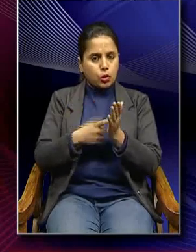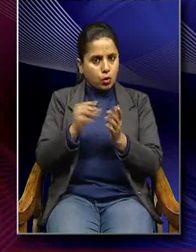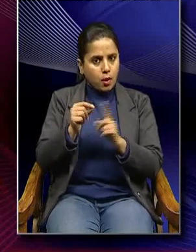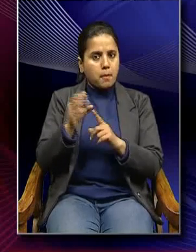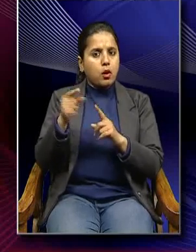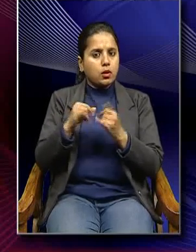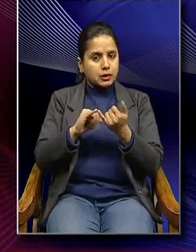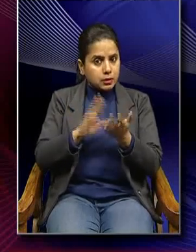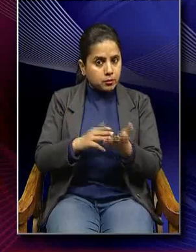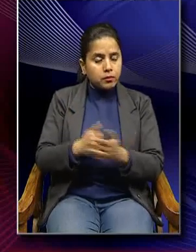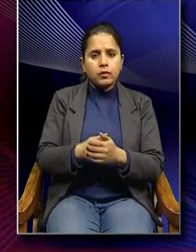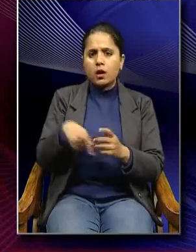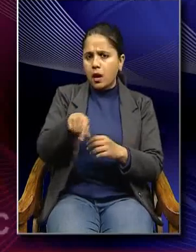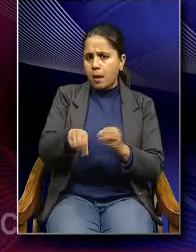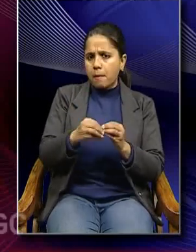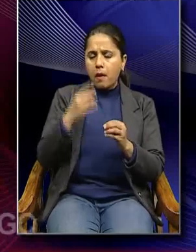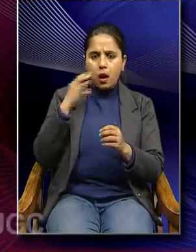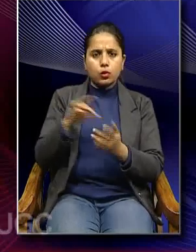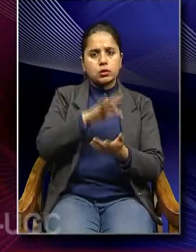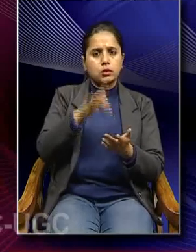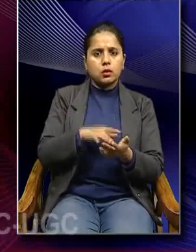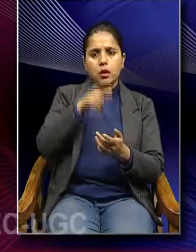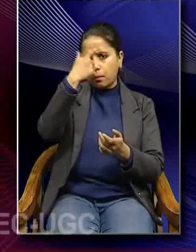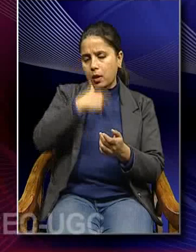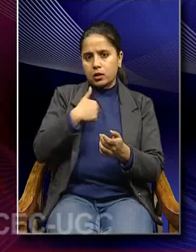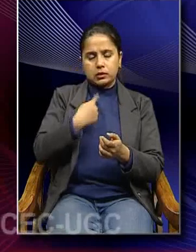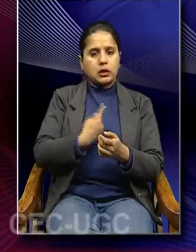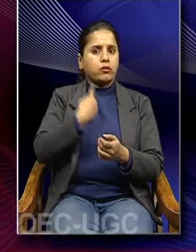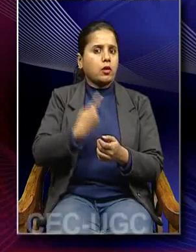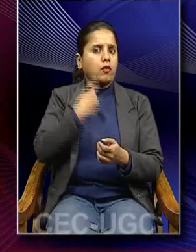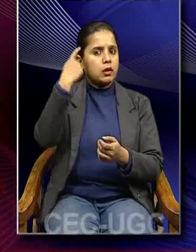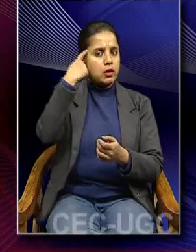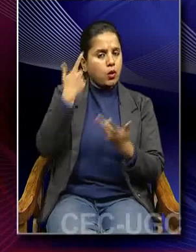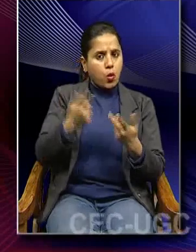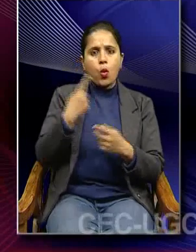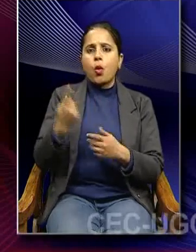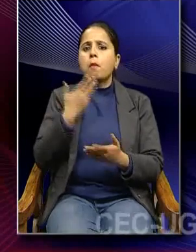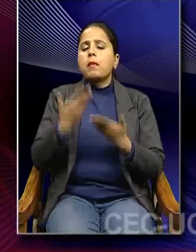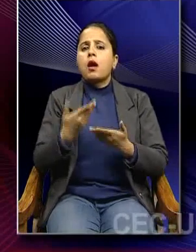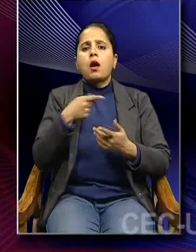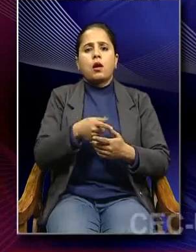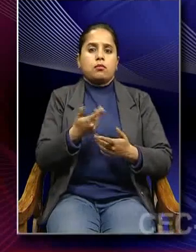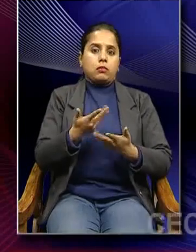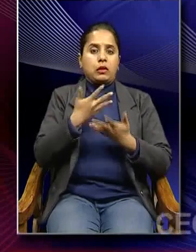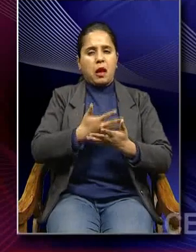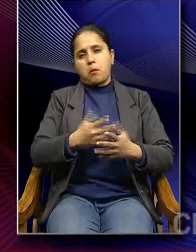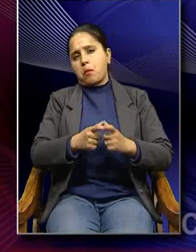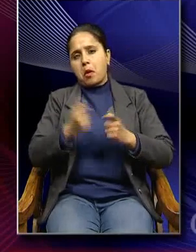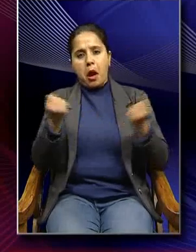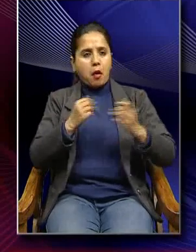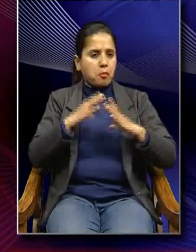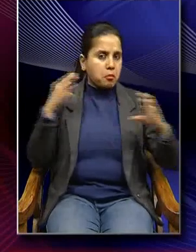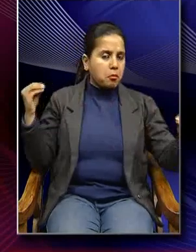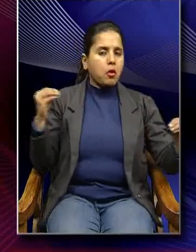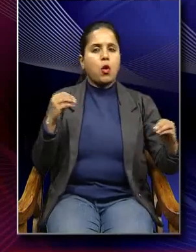and biocentrist would be a person who's selfish and who's materialistic. We